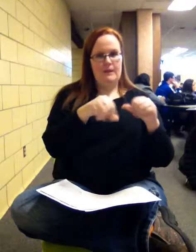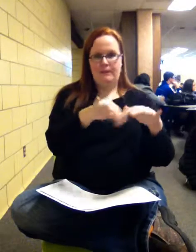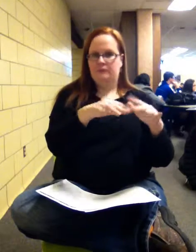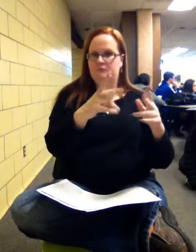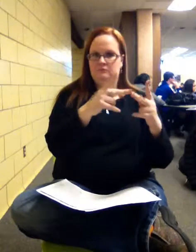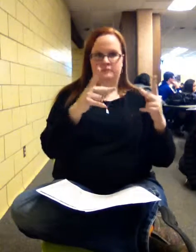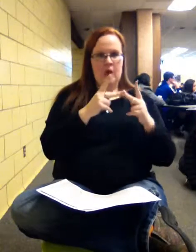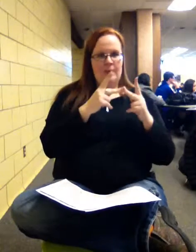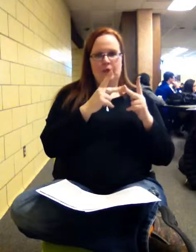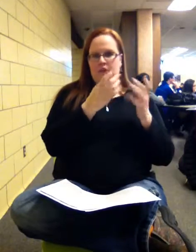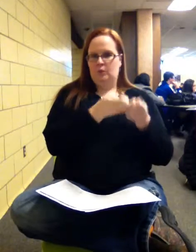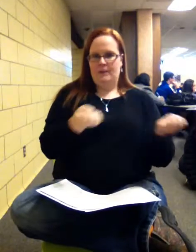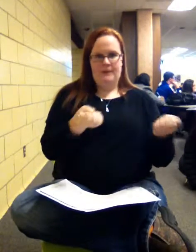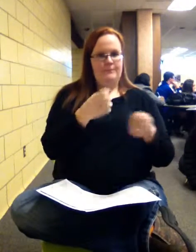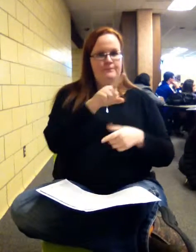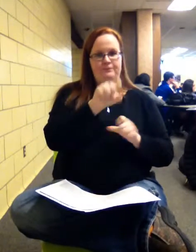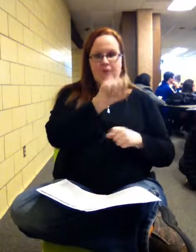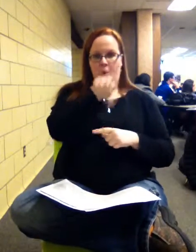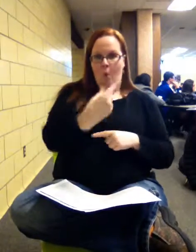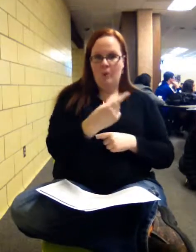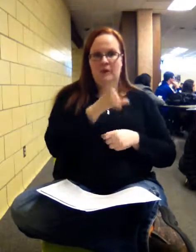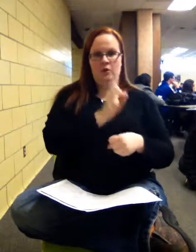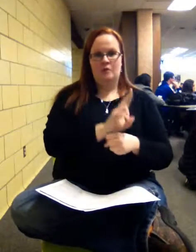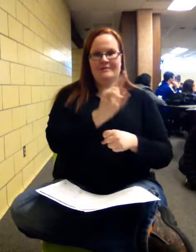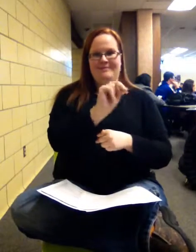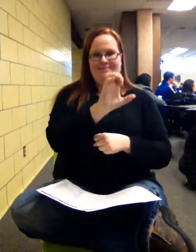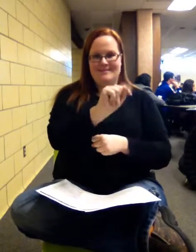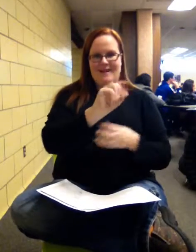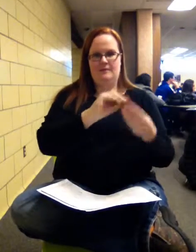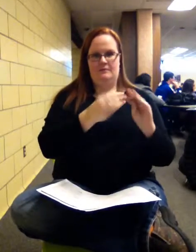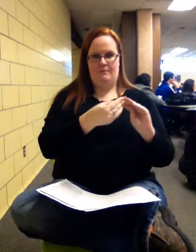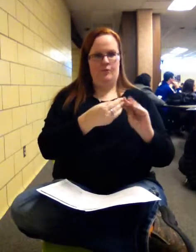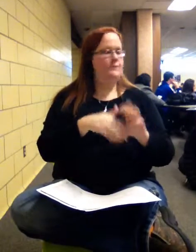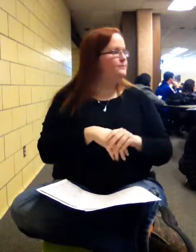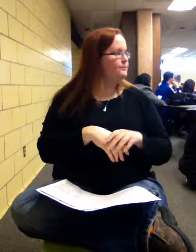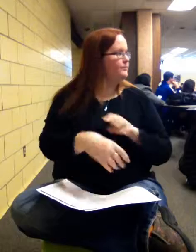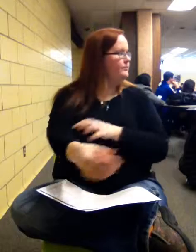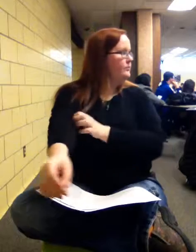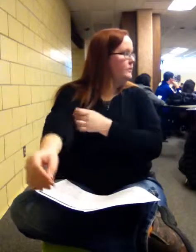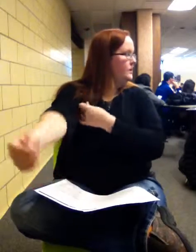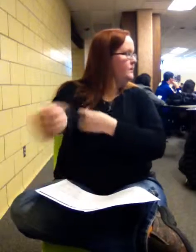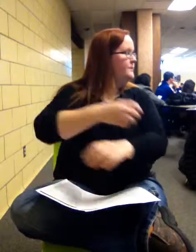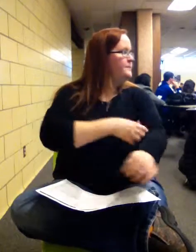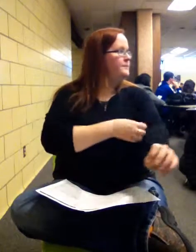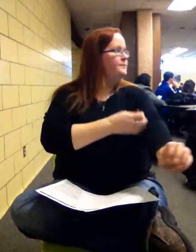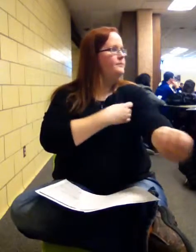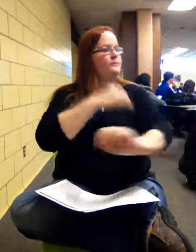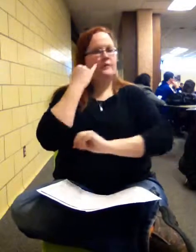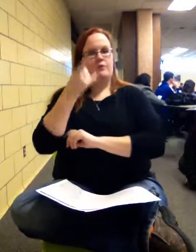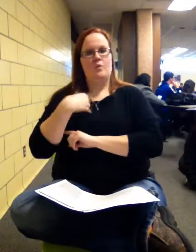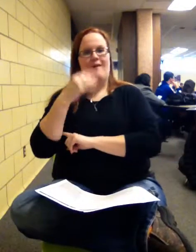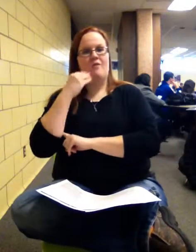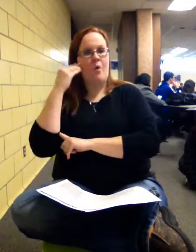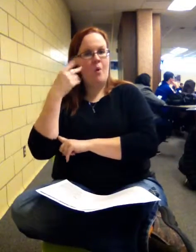have Lowe's, you can only do the net number. So since we have Home Depot, we have both, be able to compare both